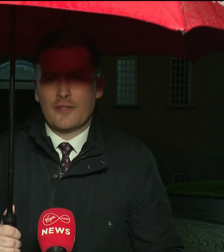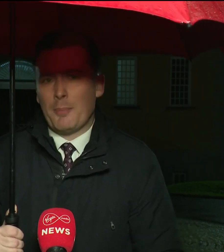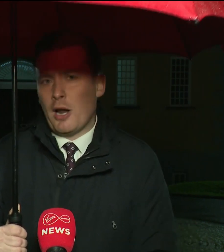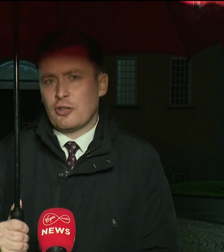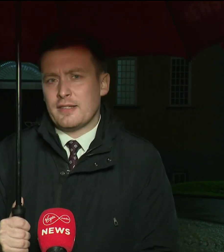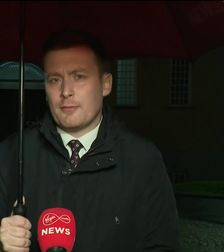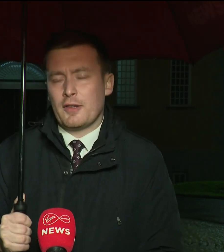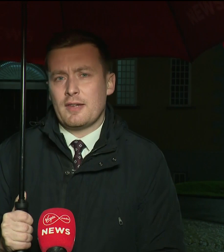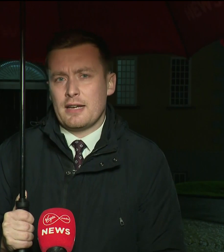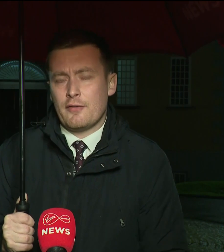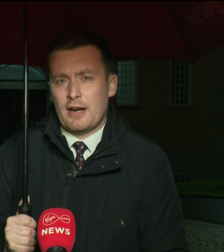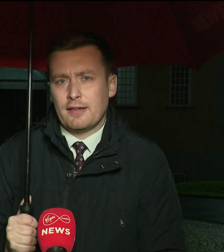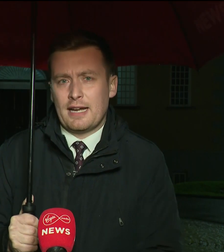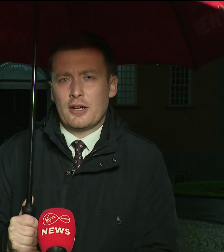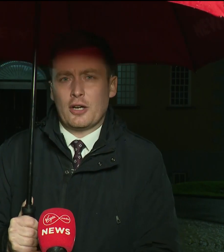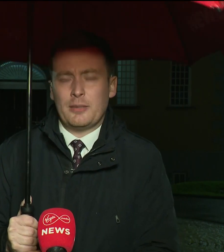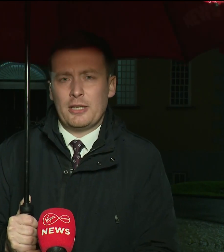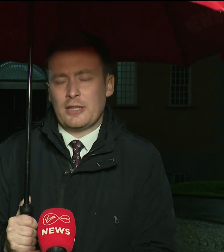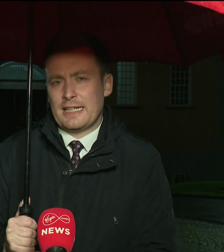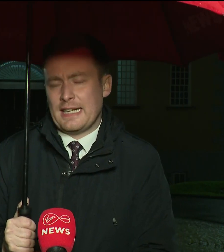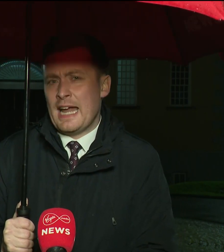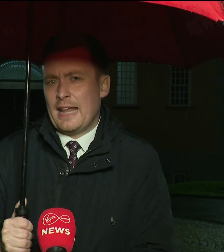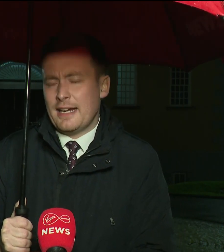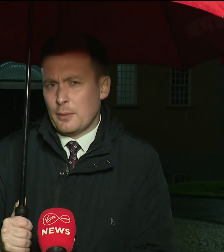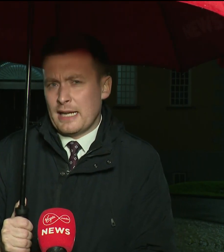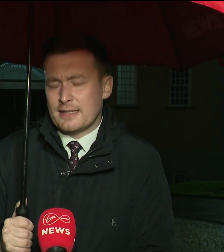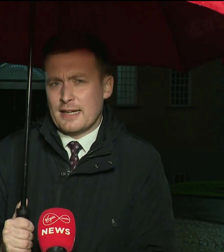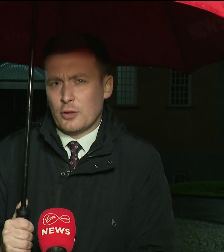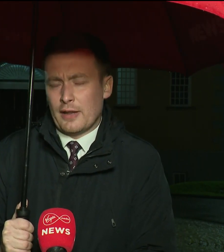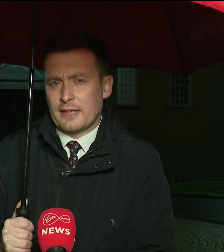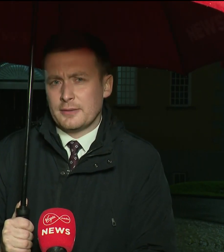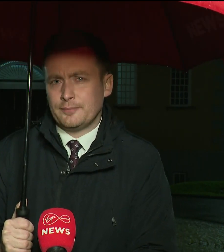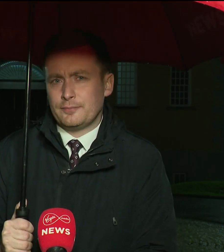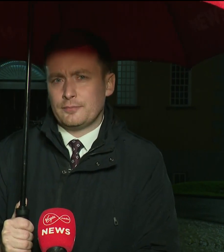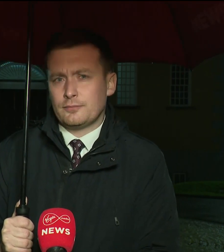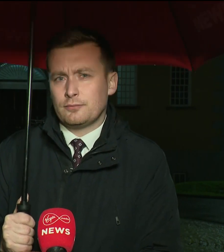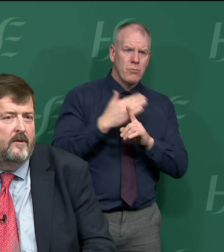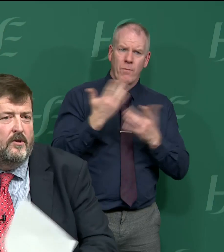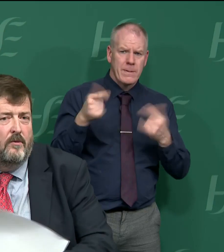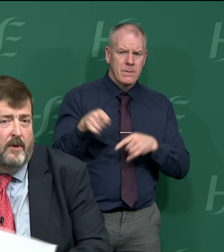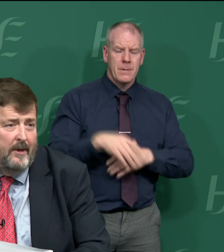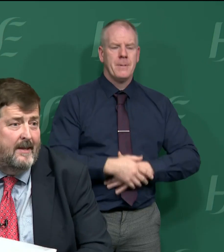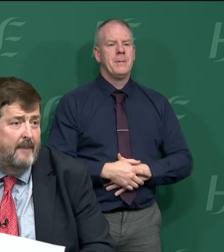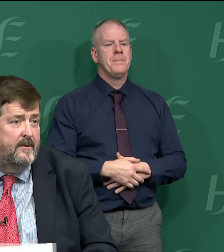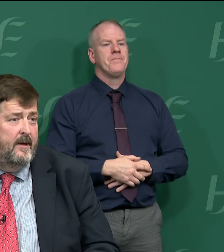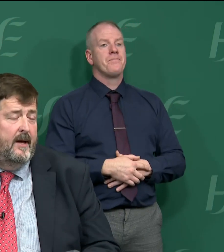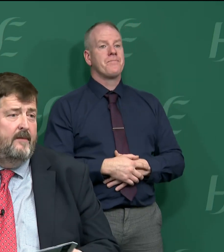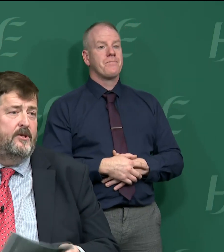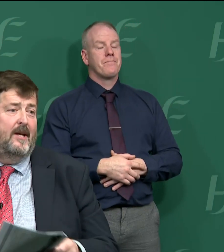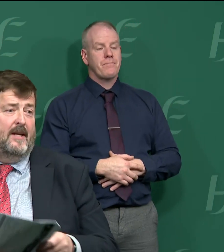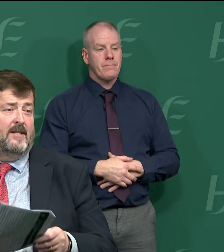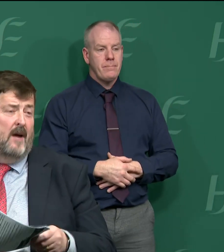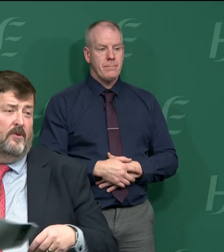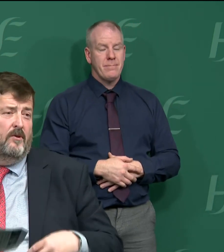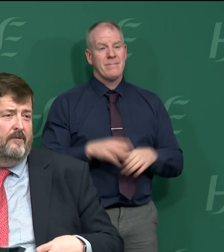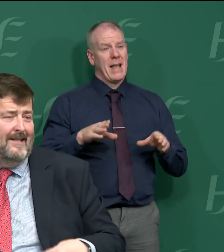staff effectively apologise to them for the state of affairs that they are currently being treated in. Here's what he had to say to all of that. We accept,